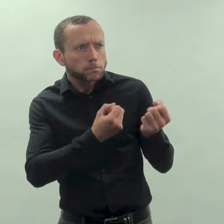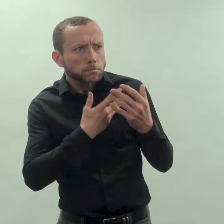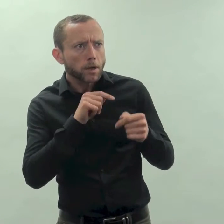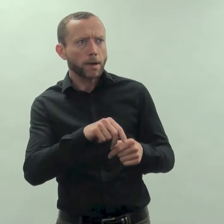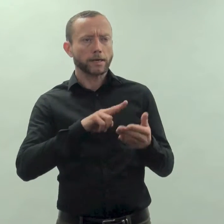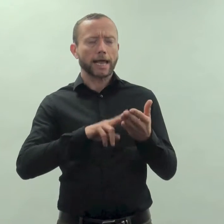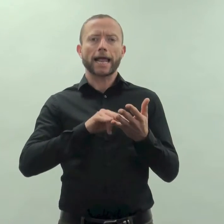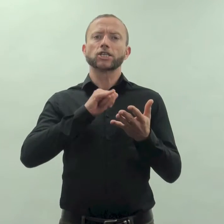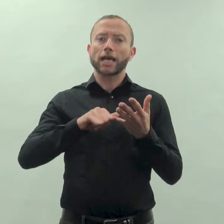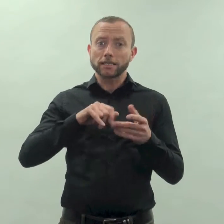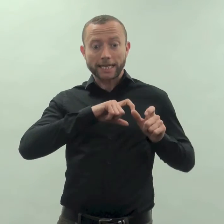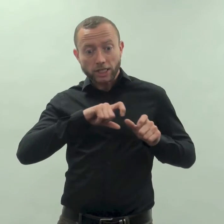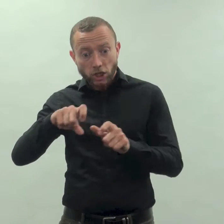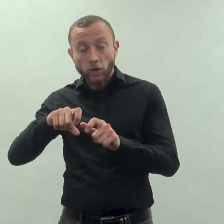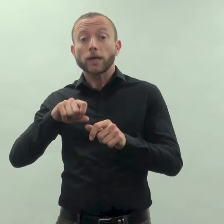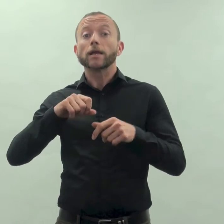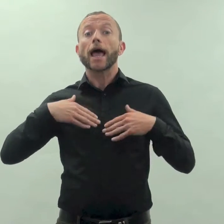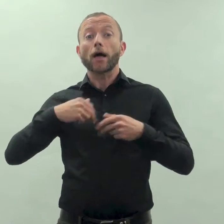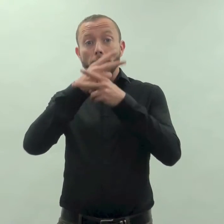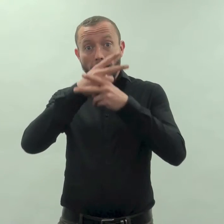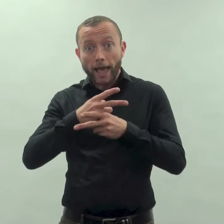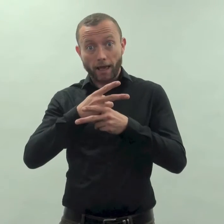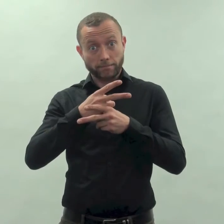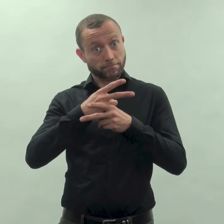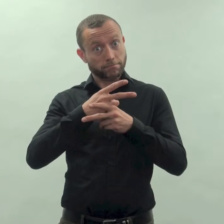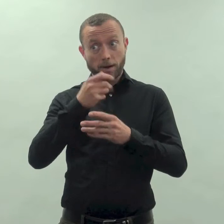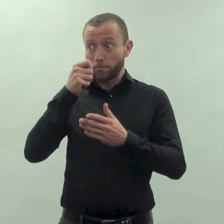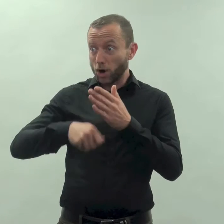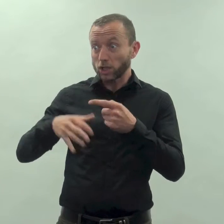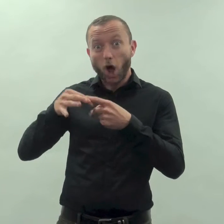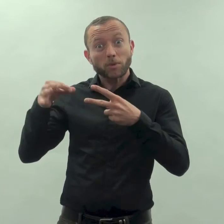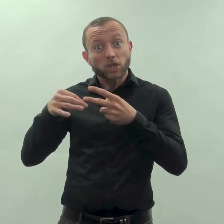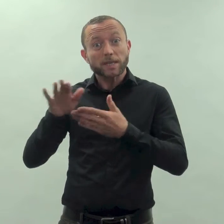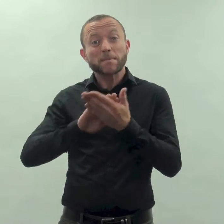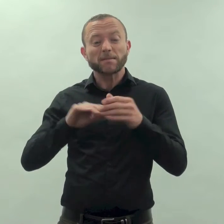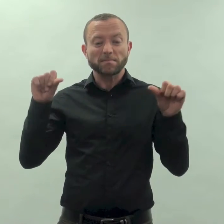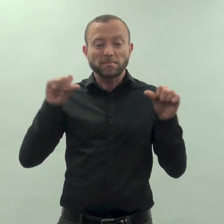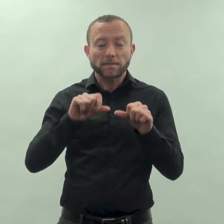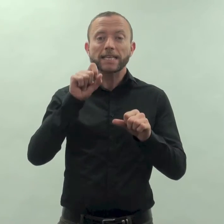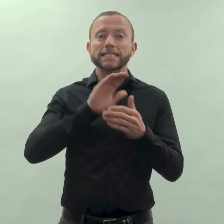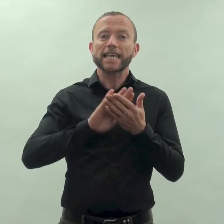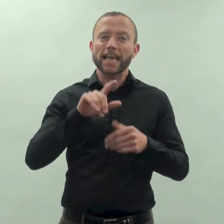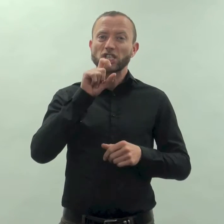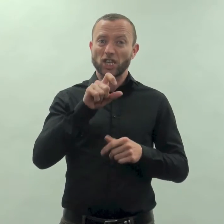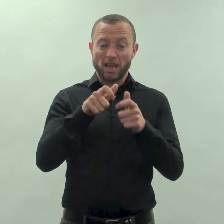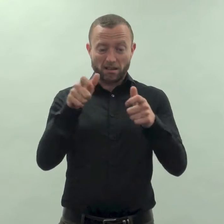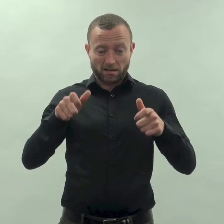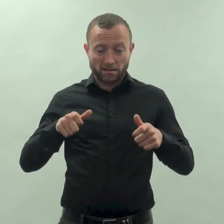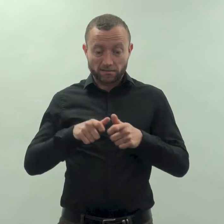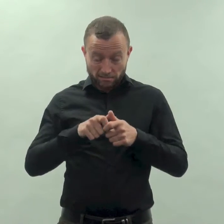Continuing Healthcare (CHC) pricing and purchasing options. CHC is the name given to the package